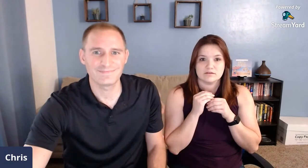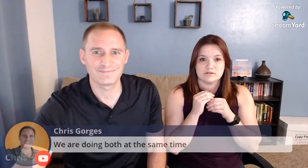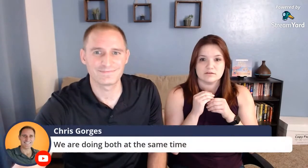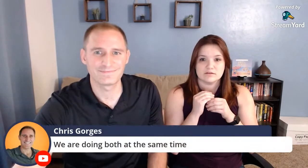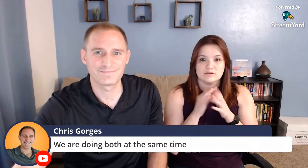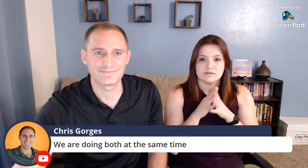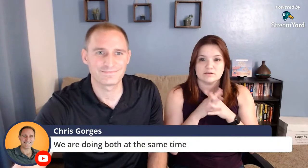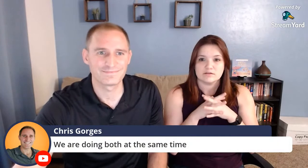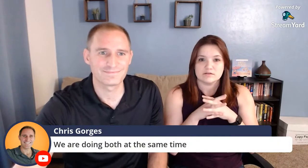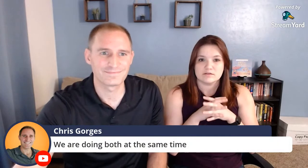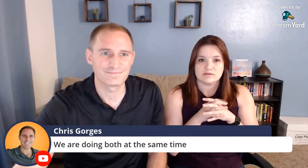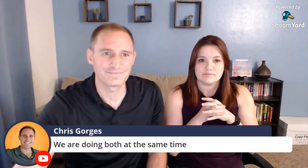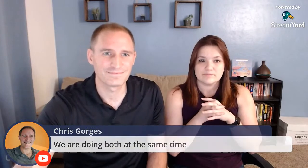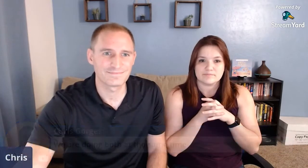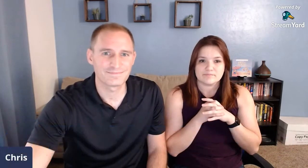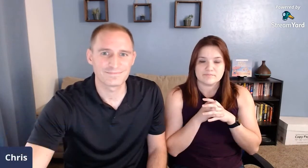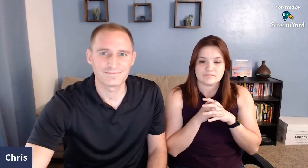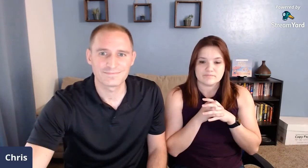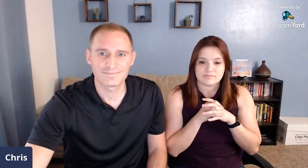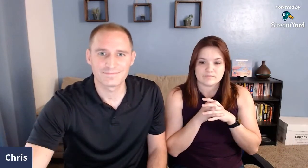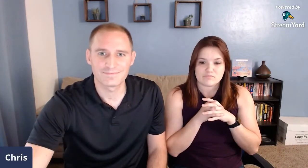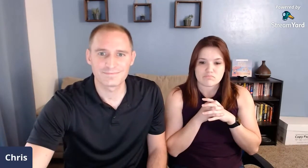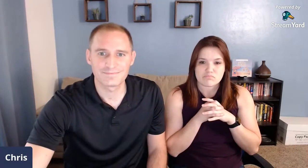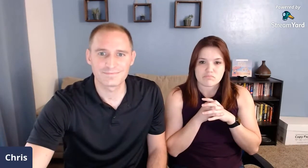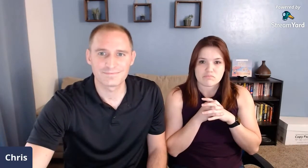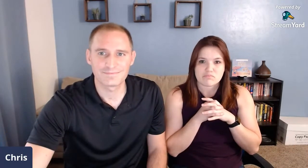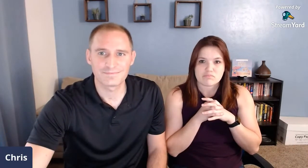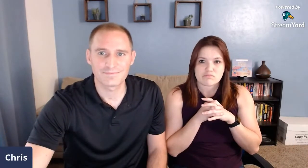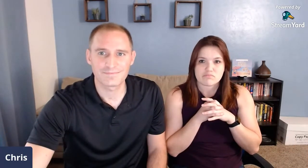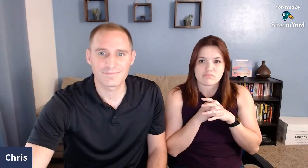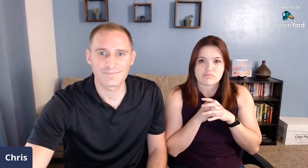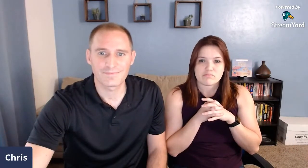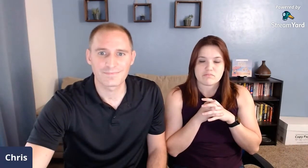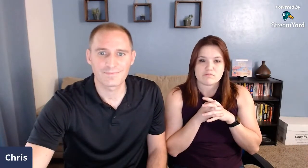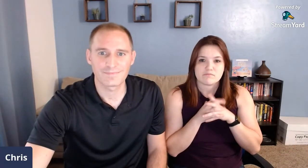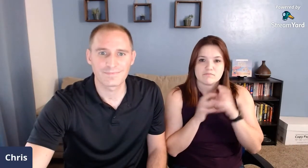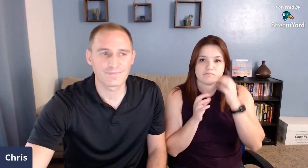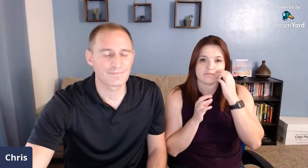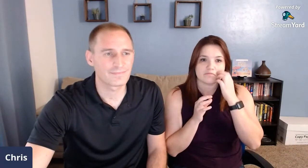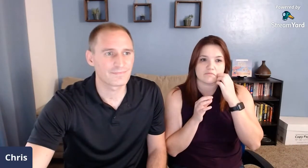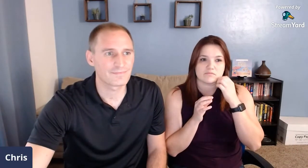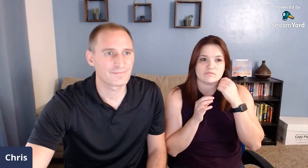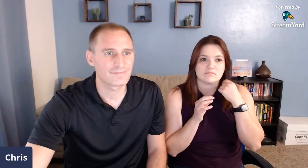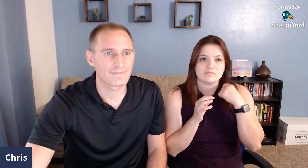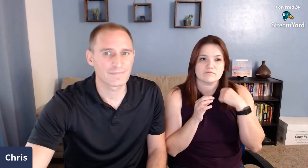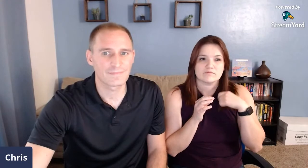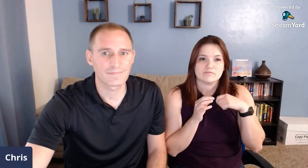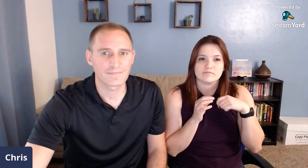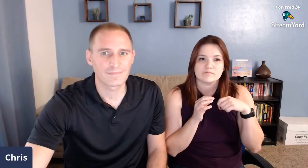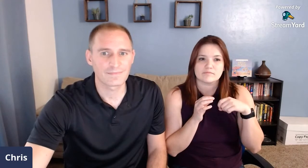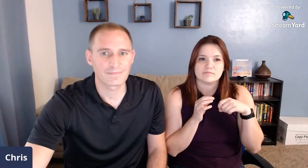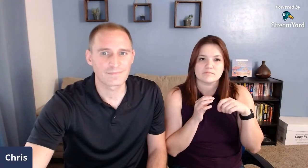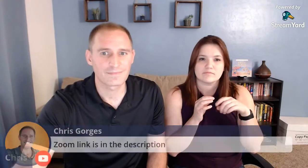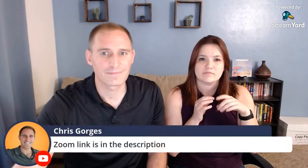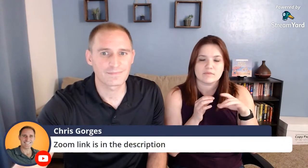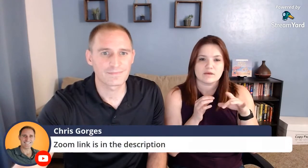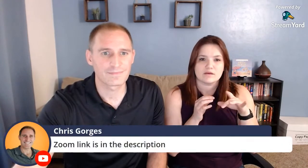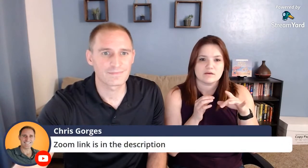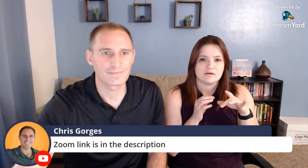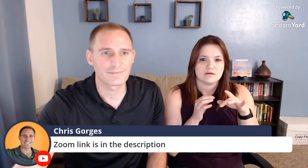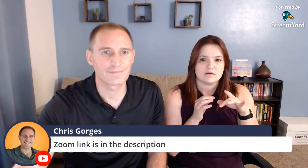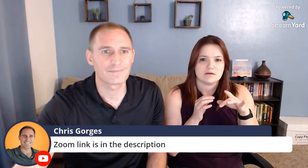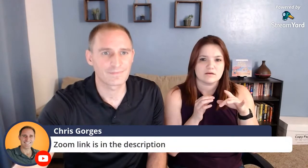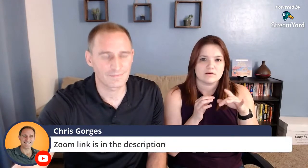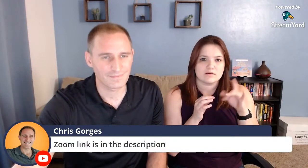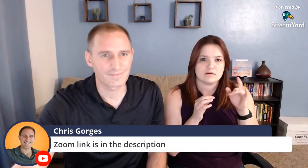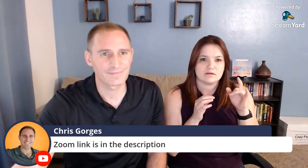phone. It says the live event will begin in a few minutes, and it hasn't come on. So I don't know if it's like that for everybody.